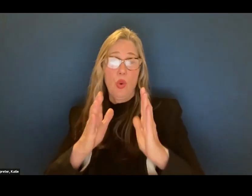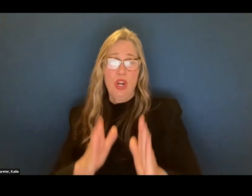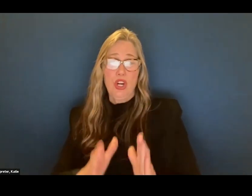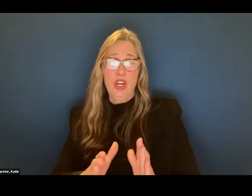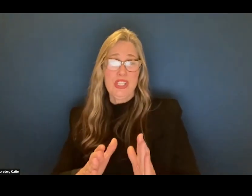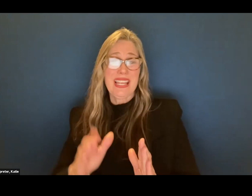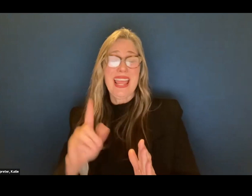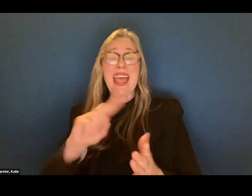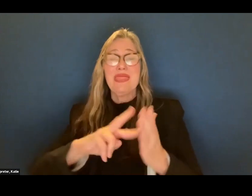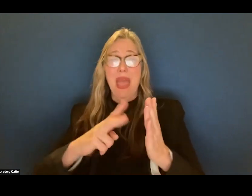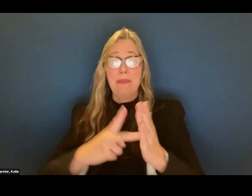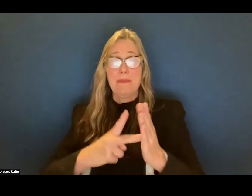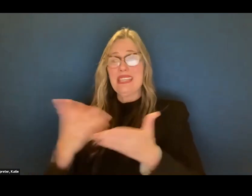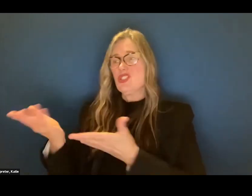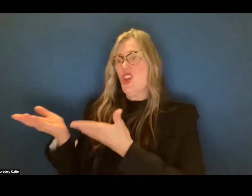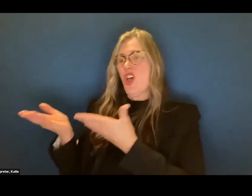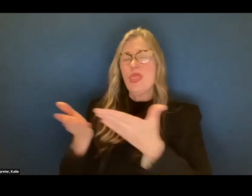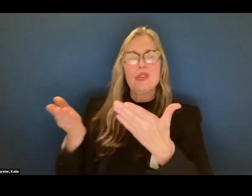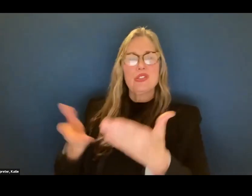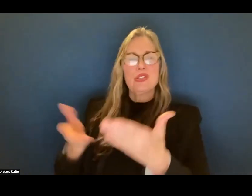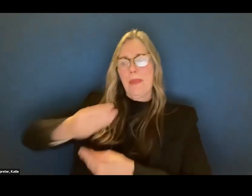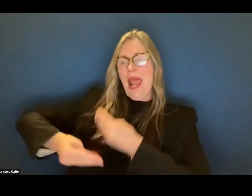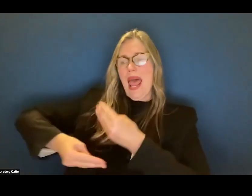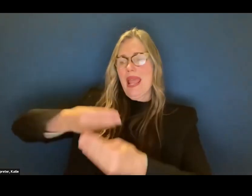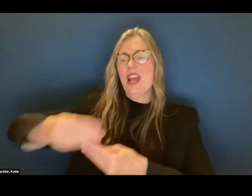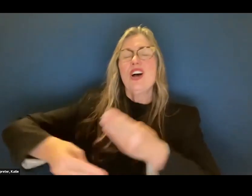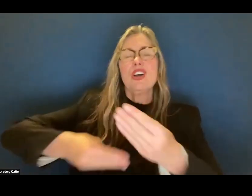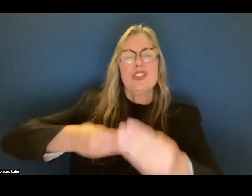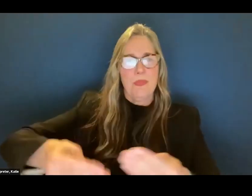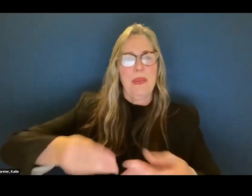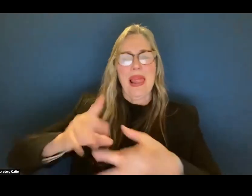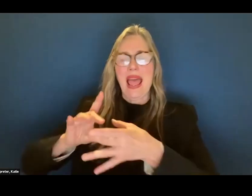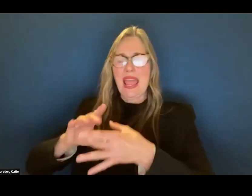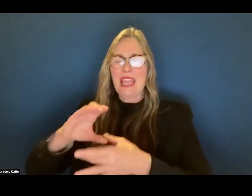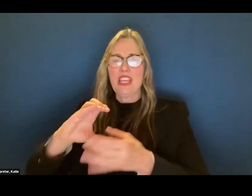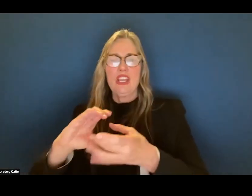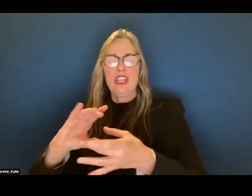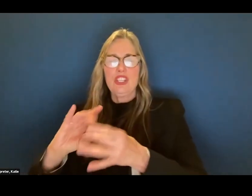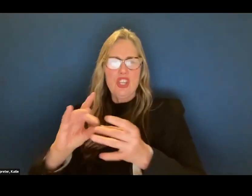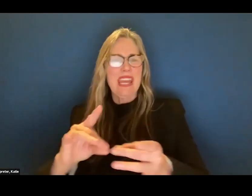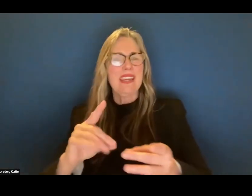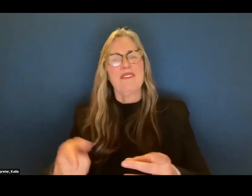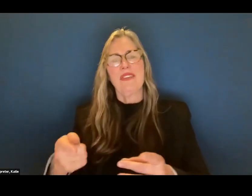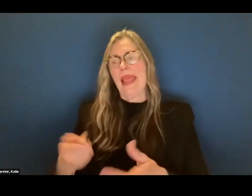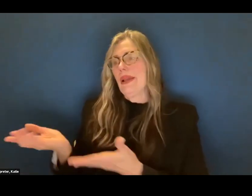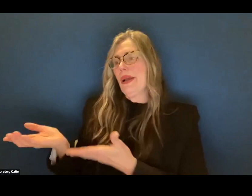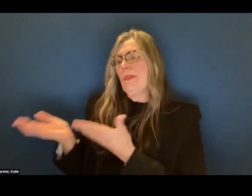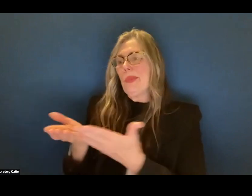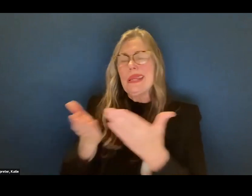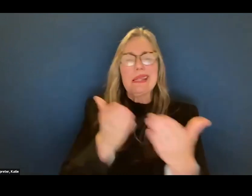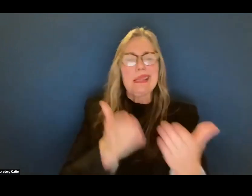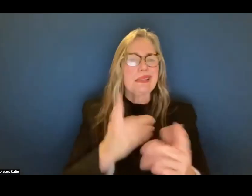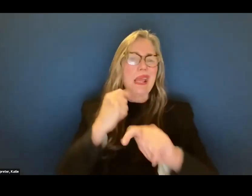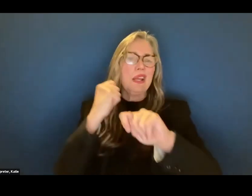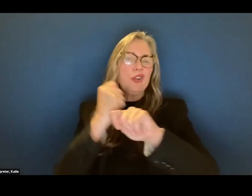supply chain. We all remember that. We kept hearing supply chain is, issues.